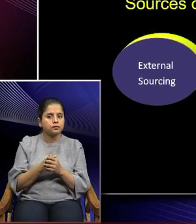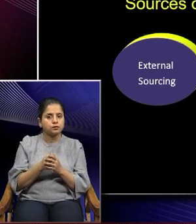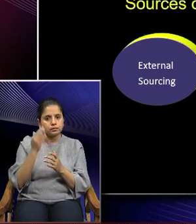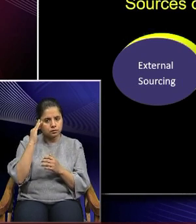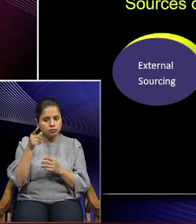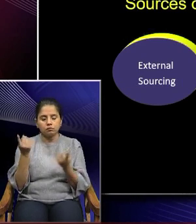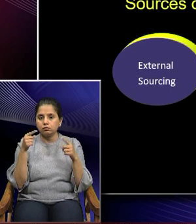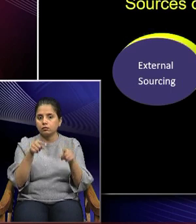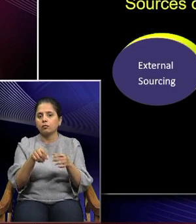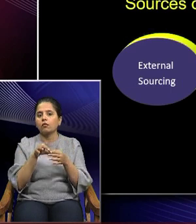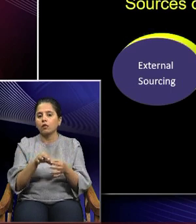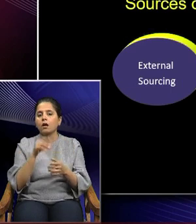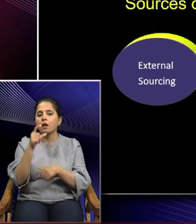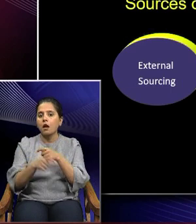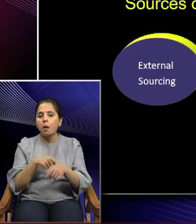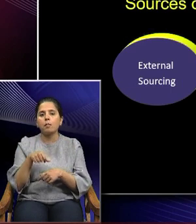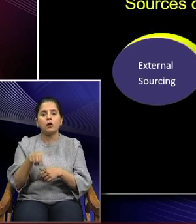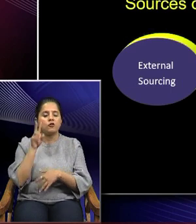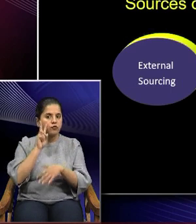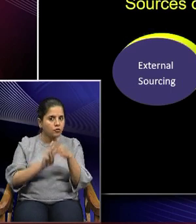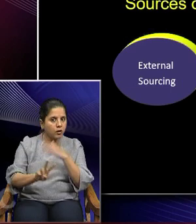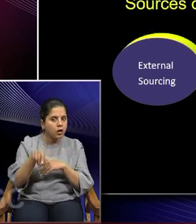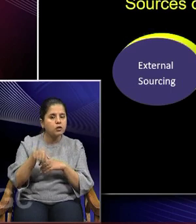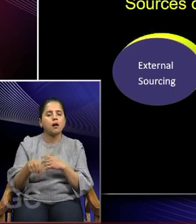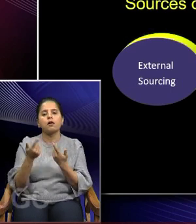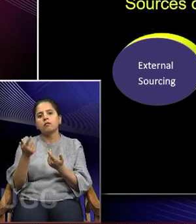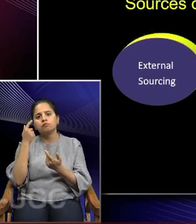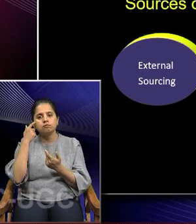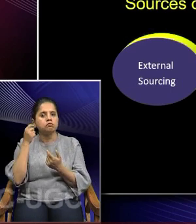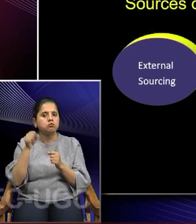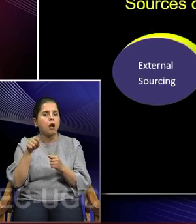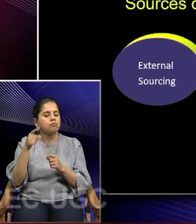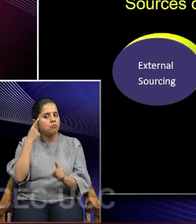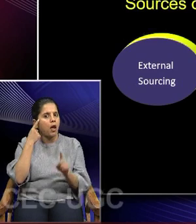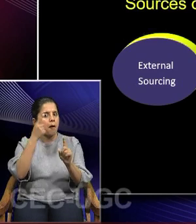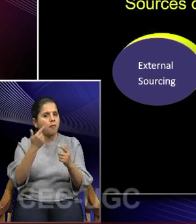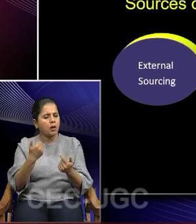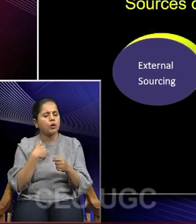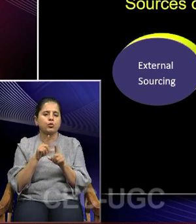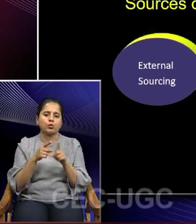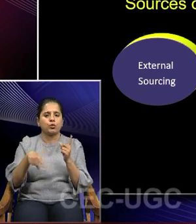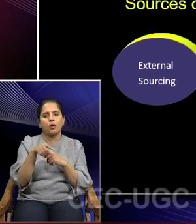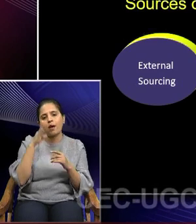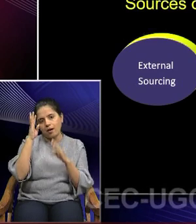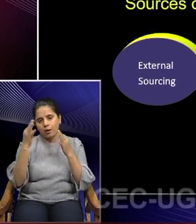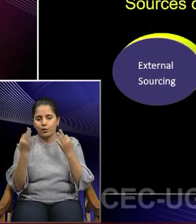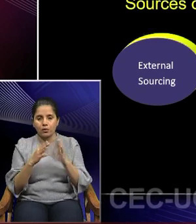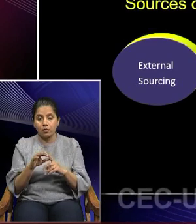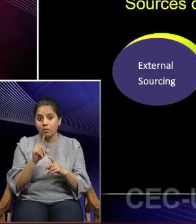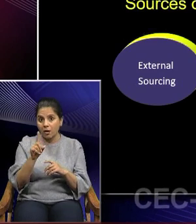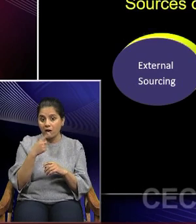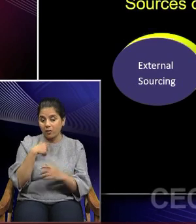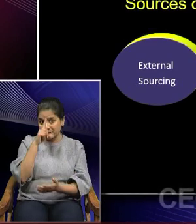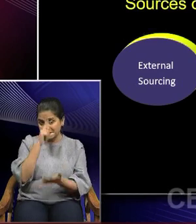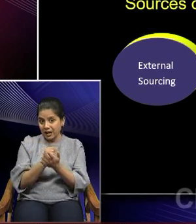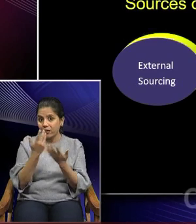in line with the company's vision and mission that we have to stay relevant in the marketplace. That is why we are doing some kind of innovation. Now, once we have